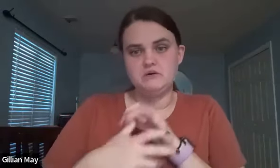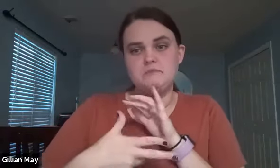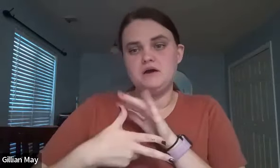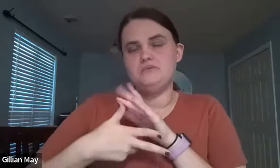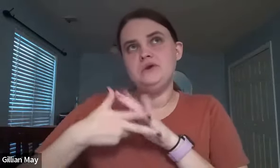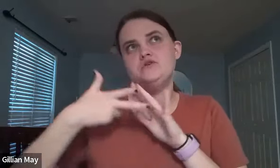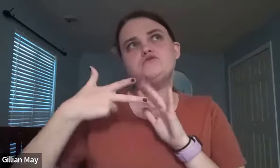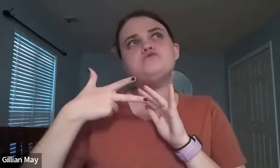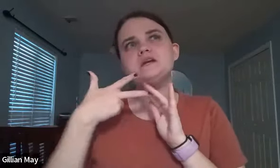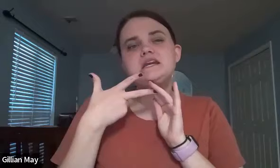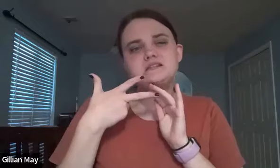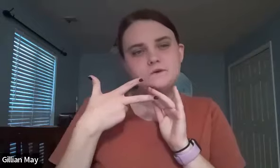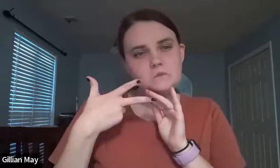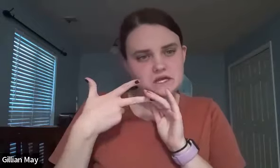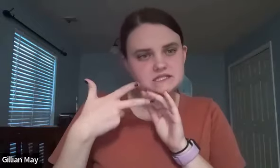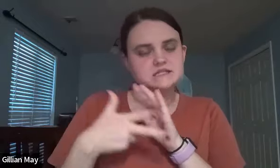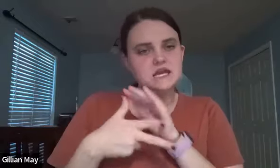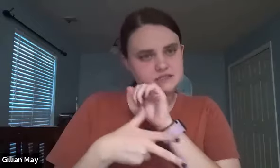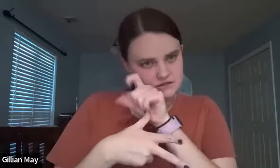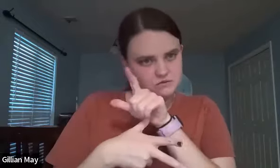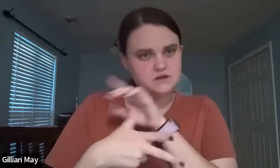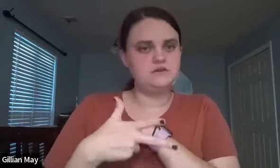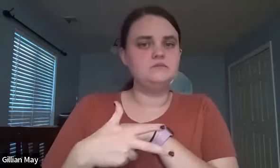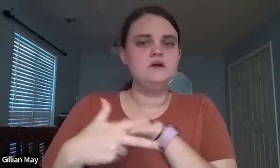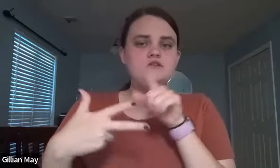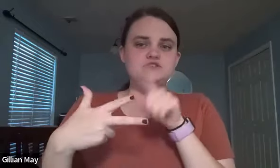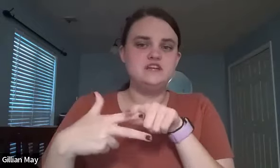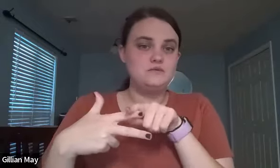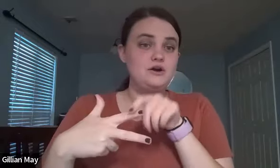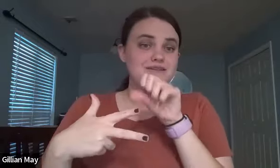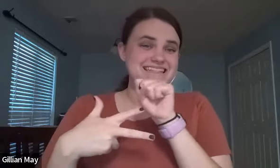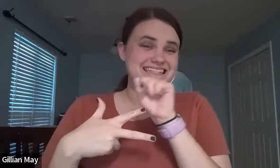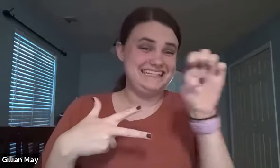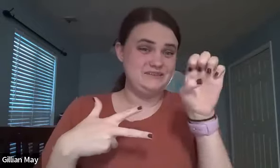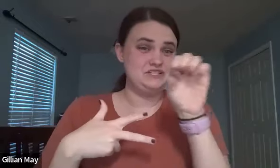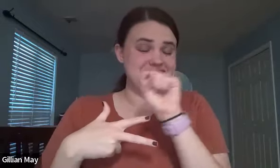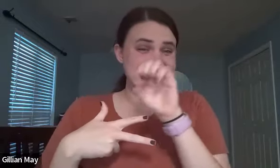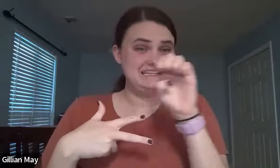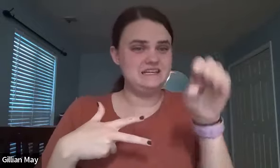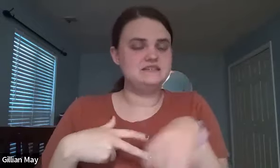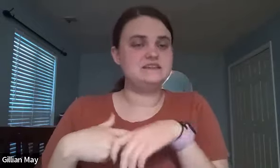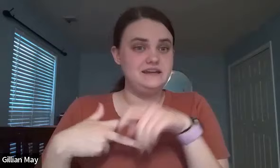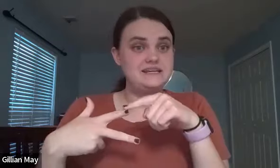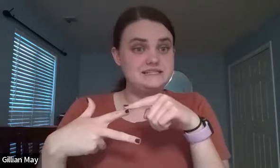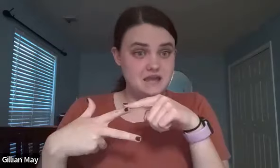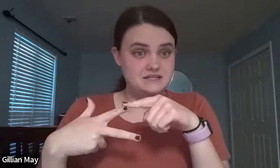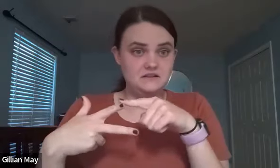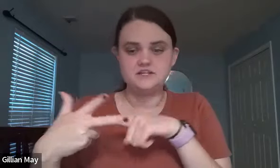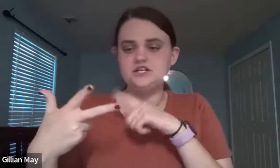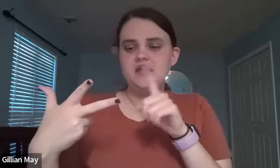are about 3 different ones. ASL is one of them. There's another one called C, which is SEE, signing exact English.